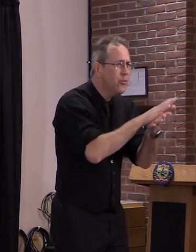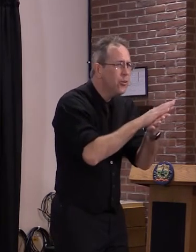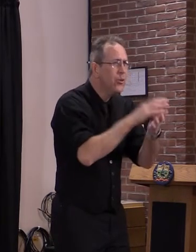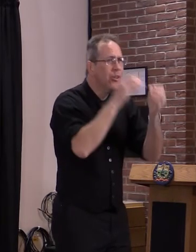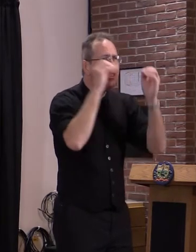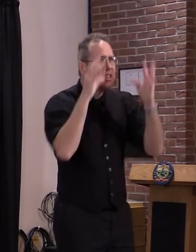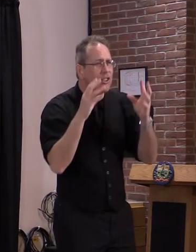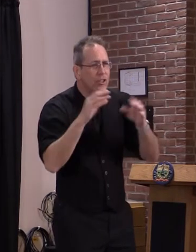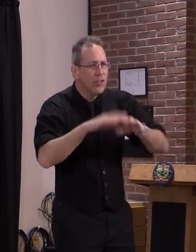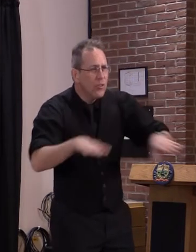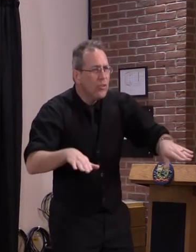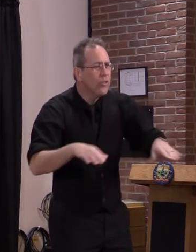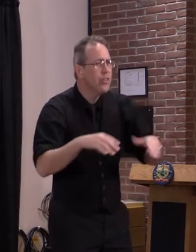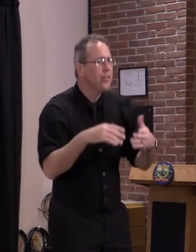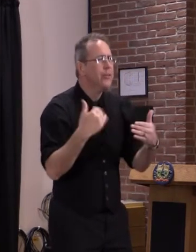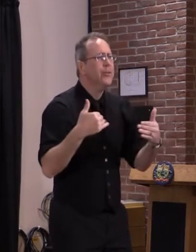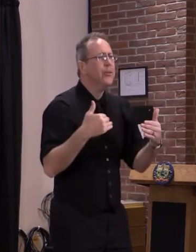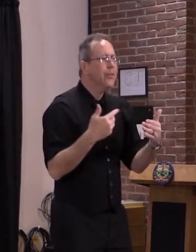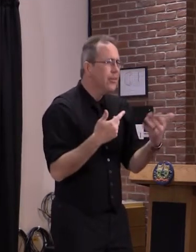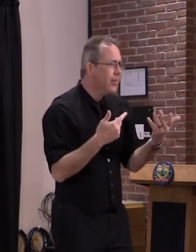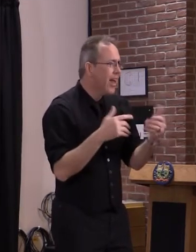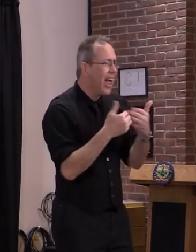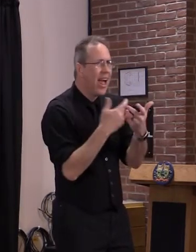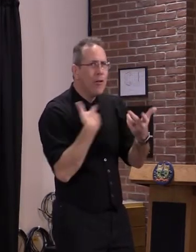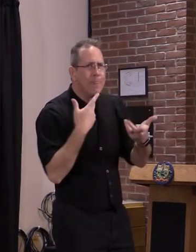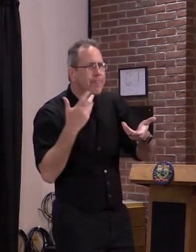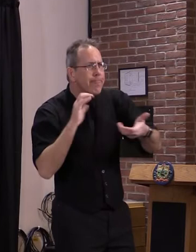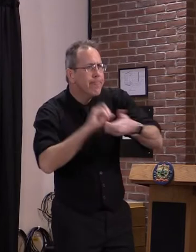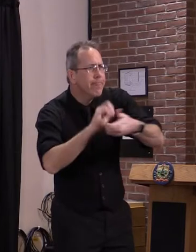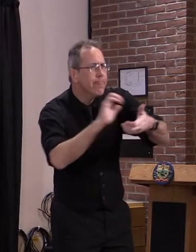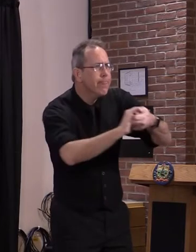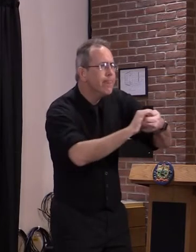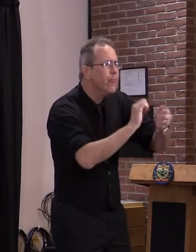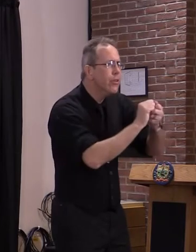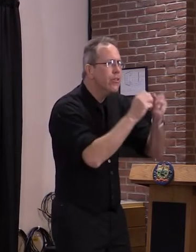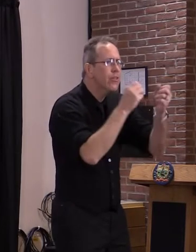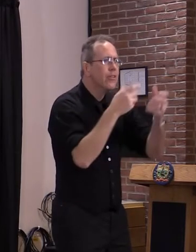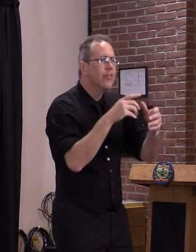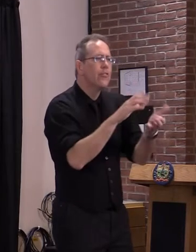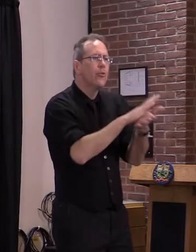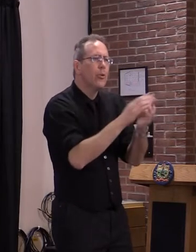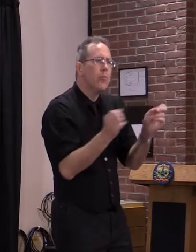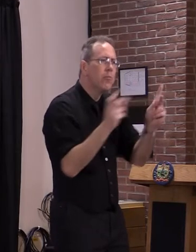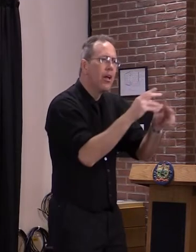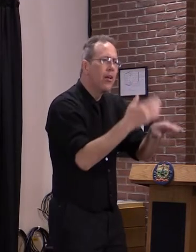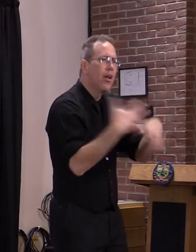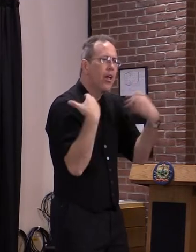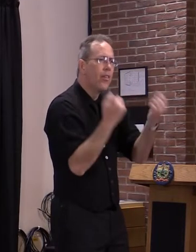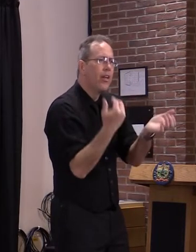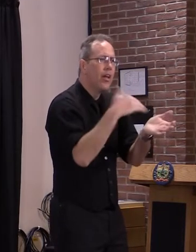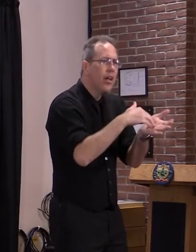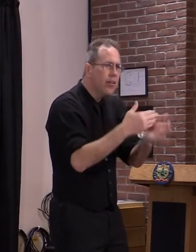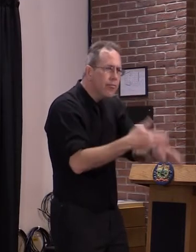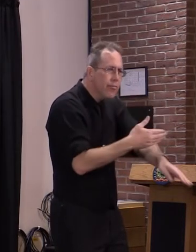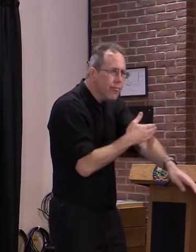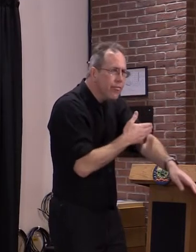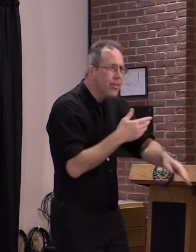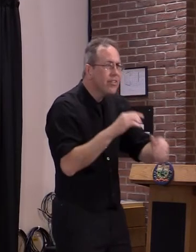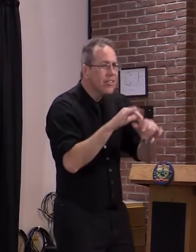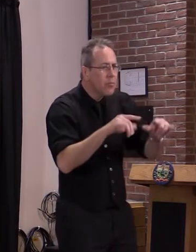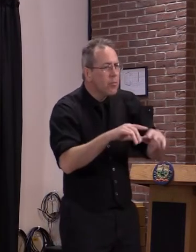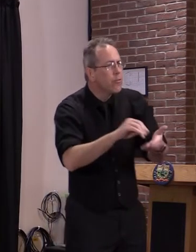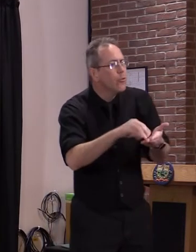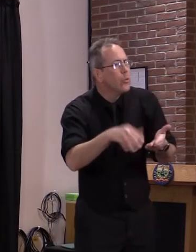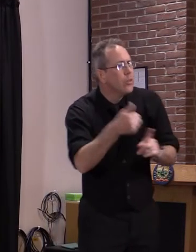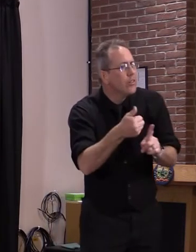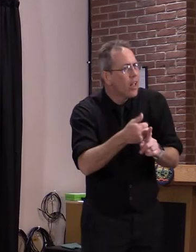with our Department of Mental Health about focused strategy relative to well-being in schools. And I think that's gonna play out